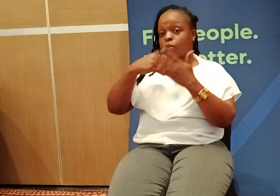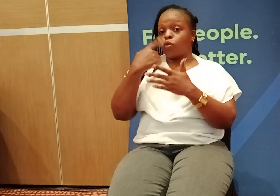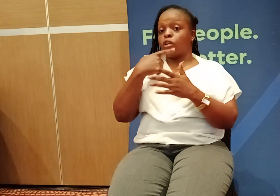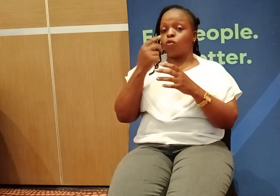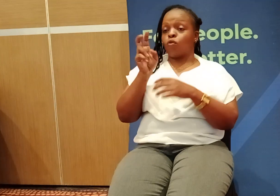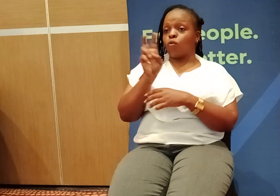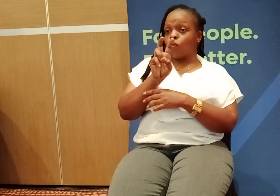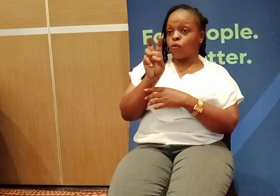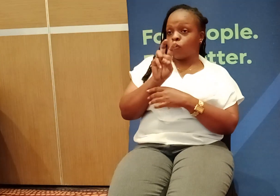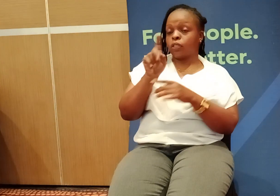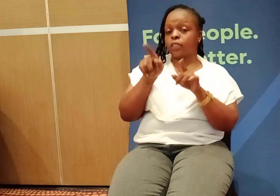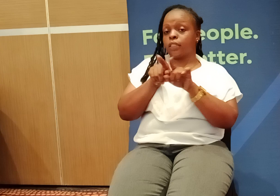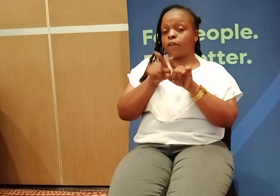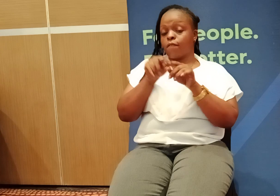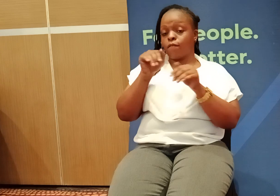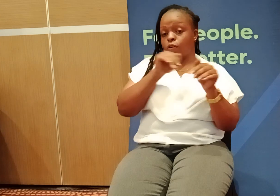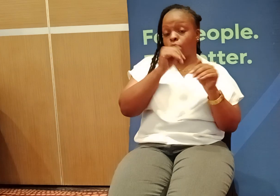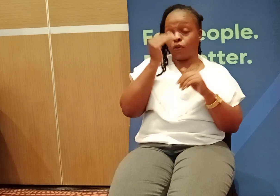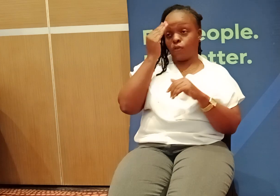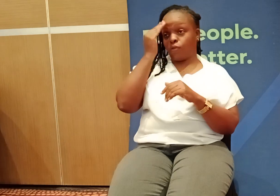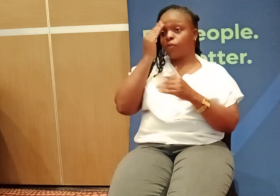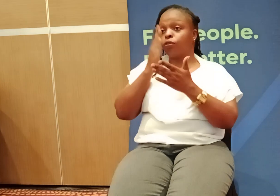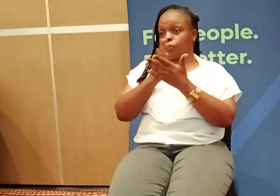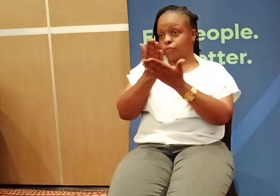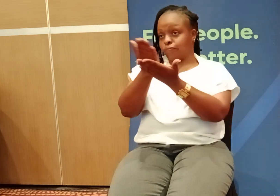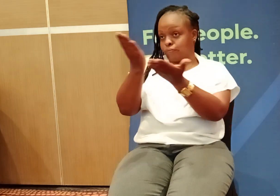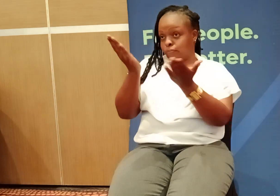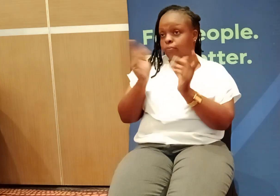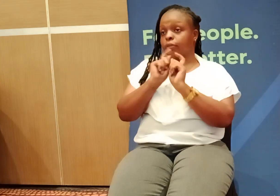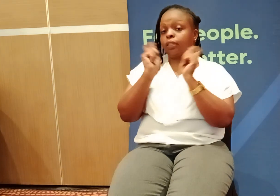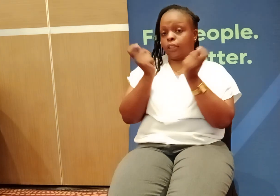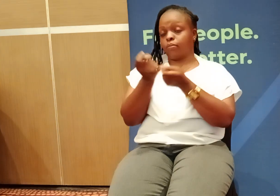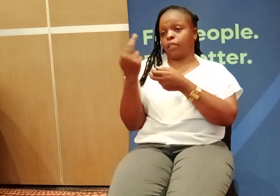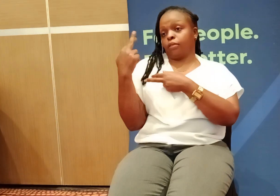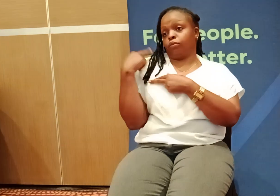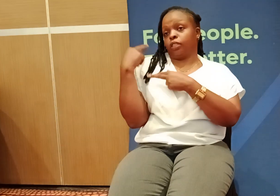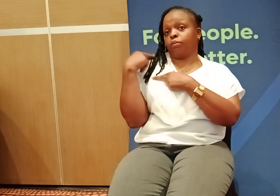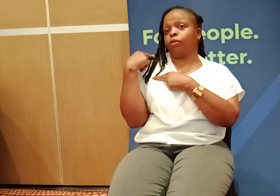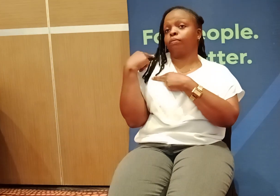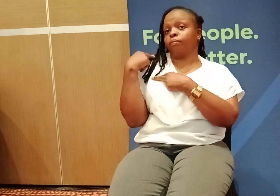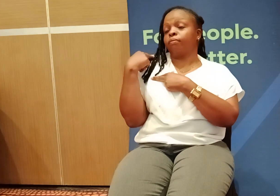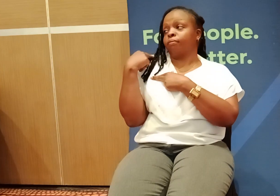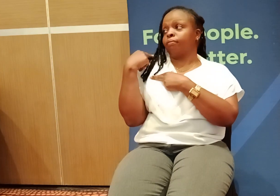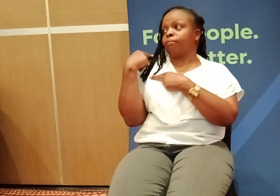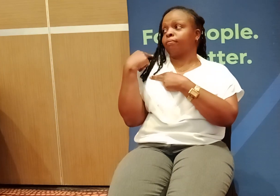in the room knows that this is the team that is responsible. So Niarambe, please have a seat. Thank you.